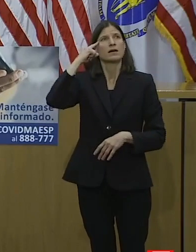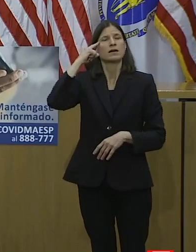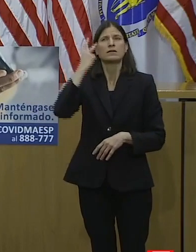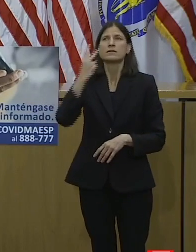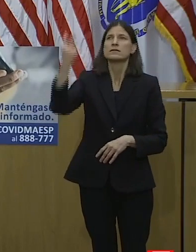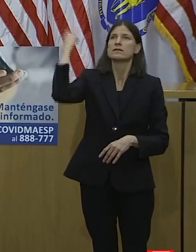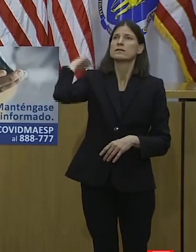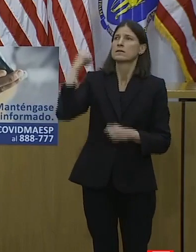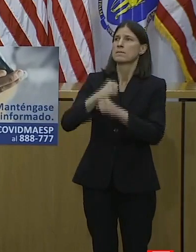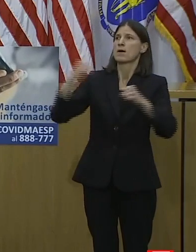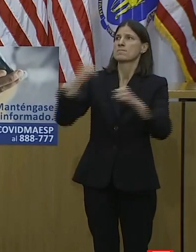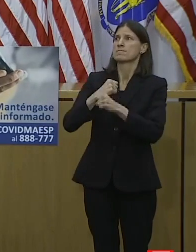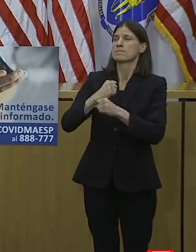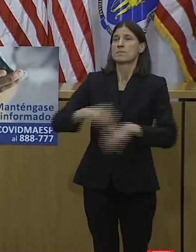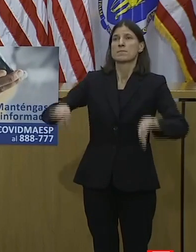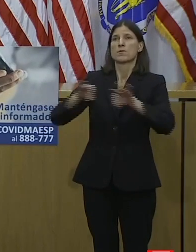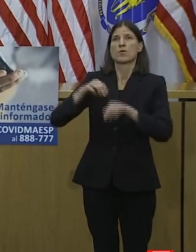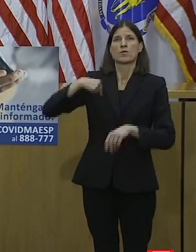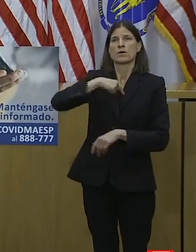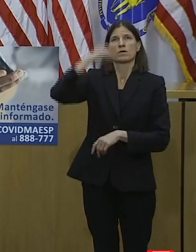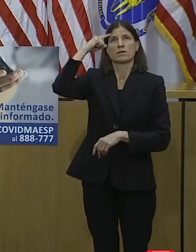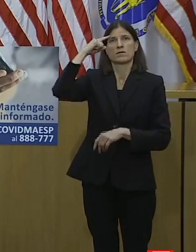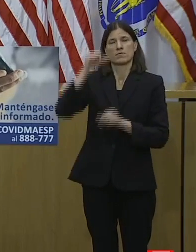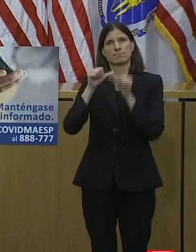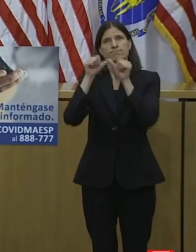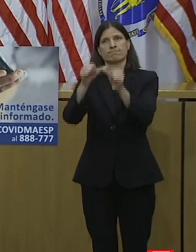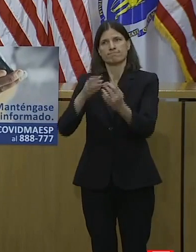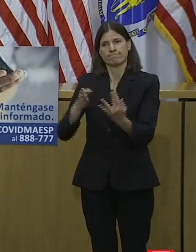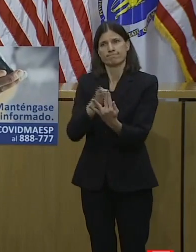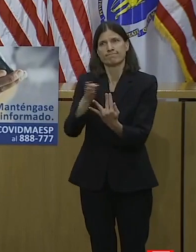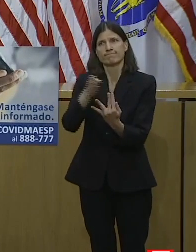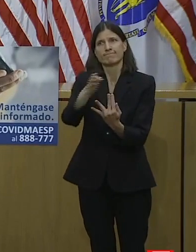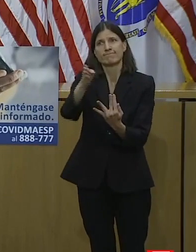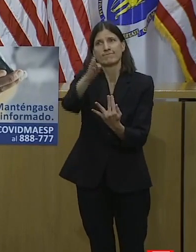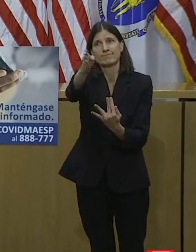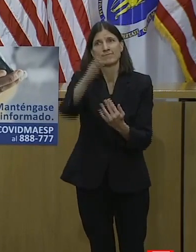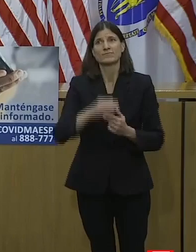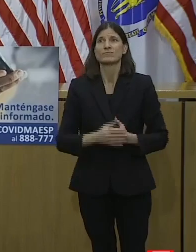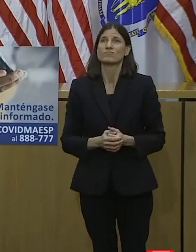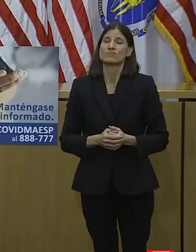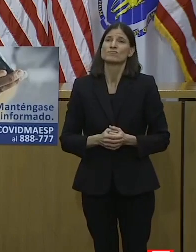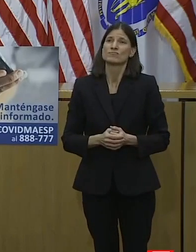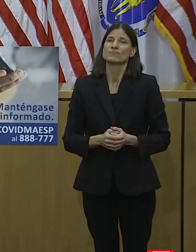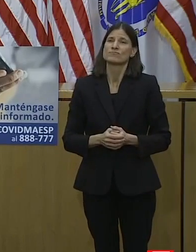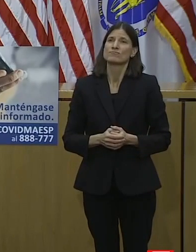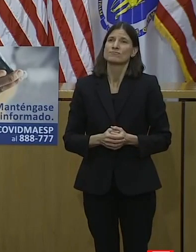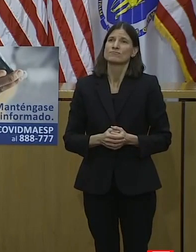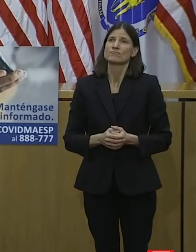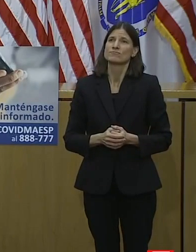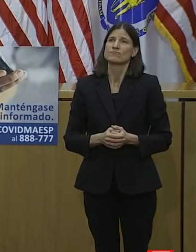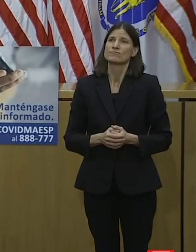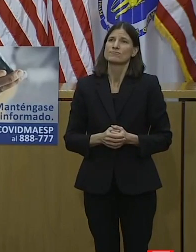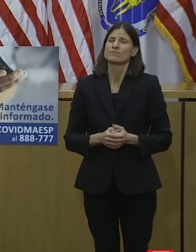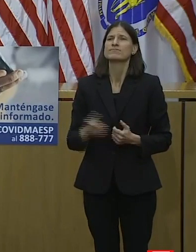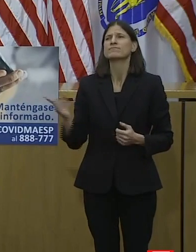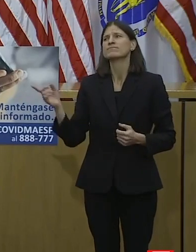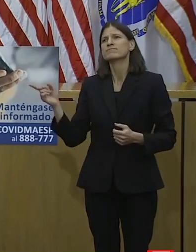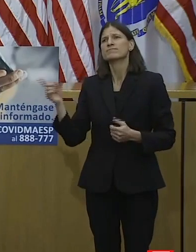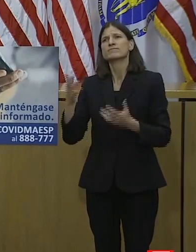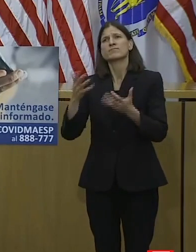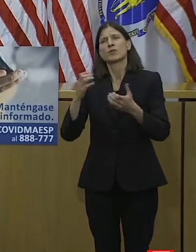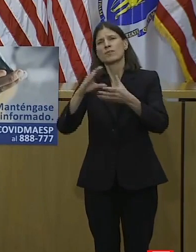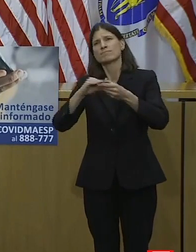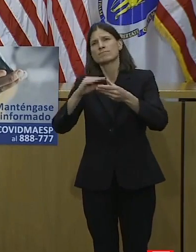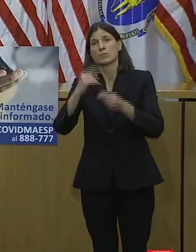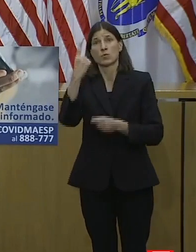Massachusetts. And there's one other group the Governor references, but one of the